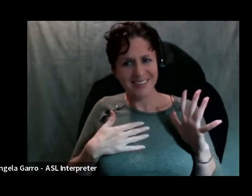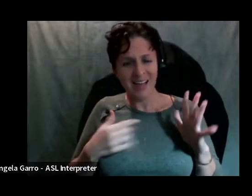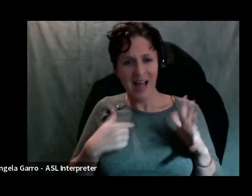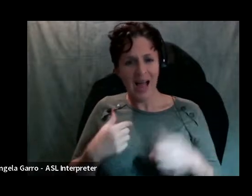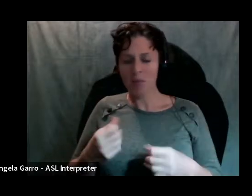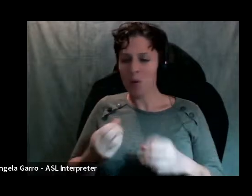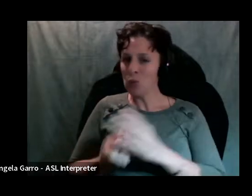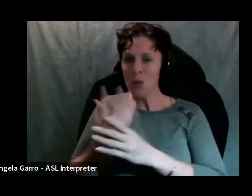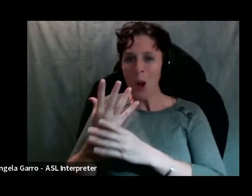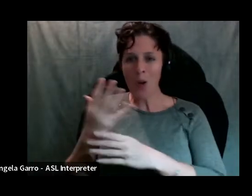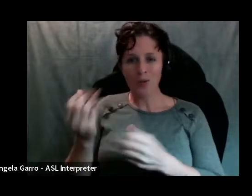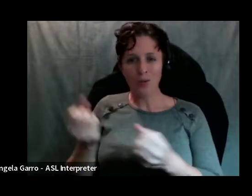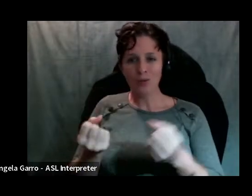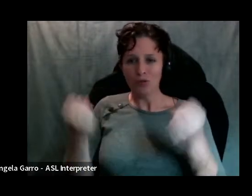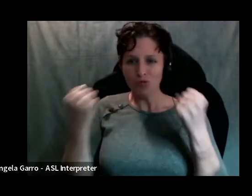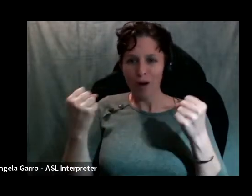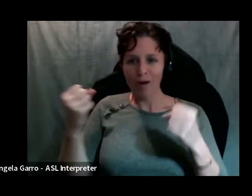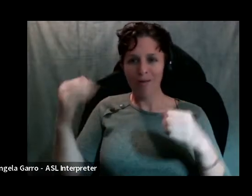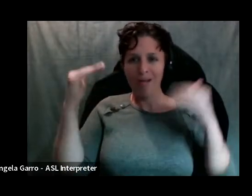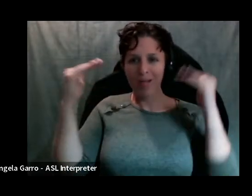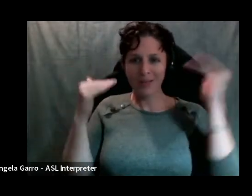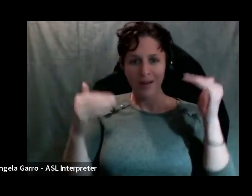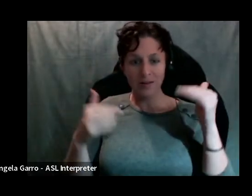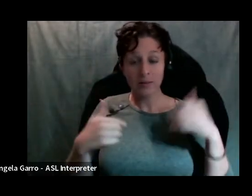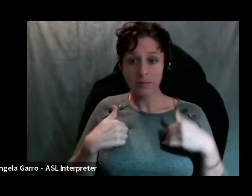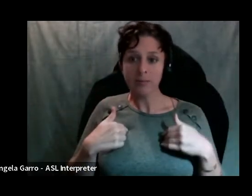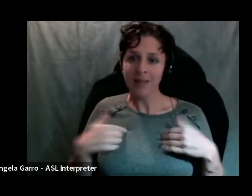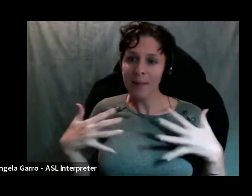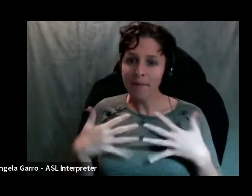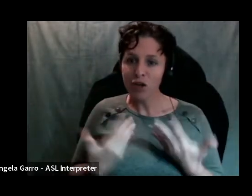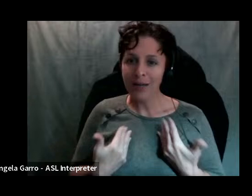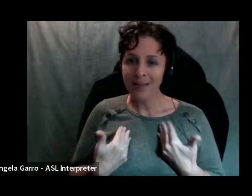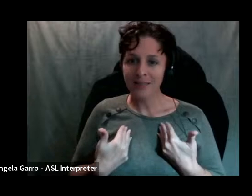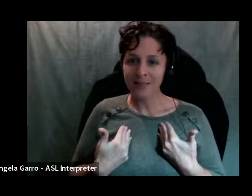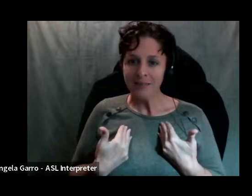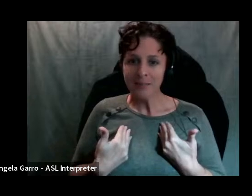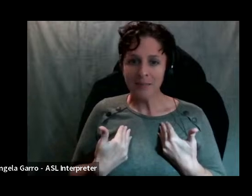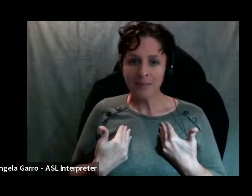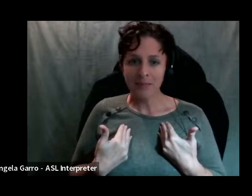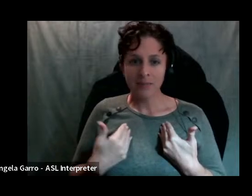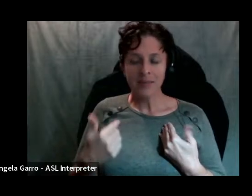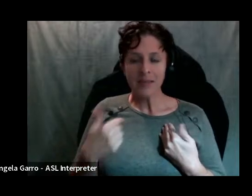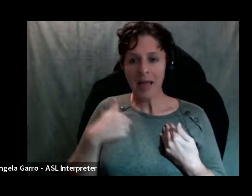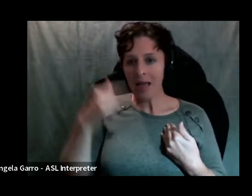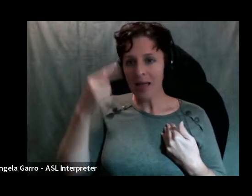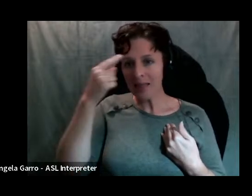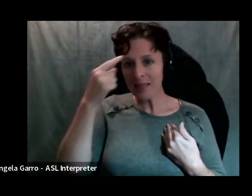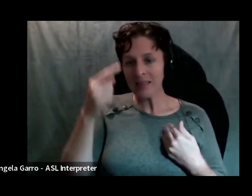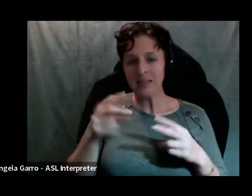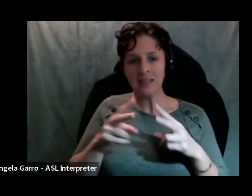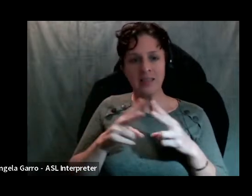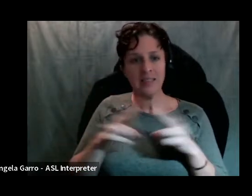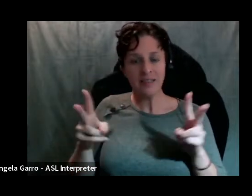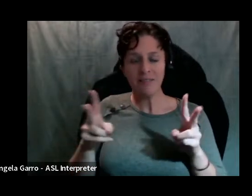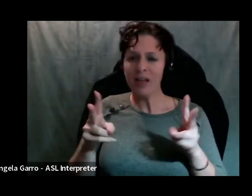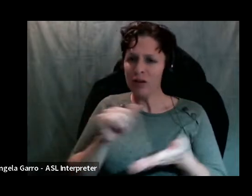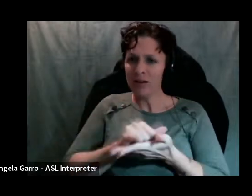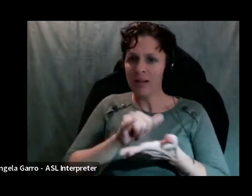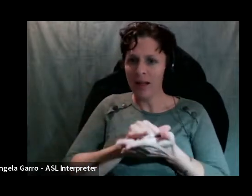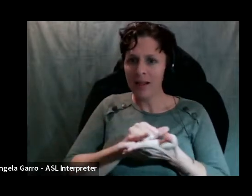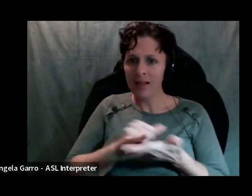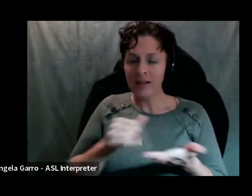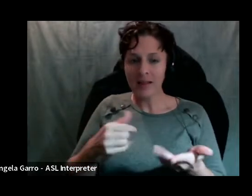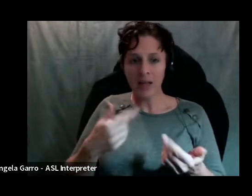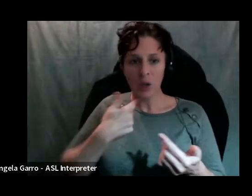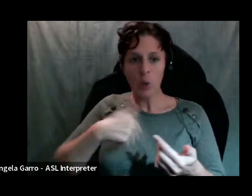adult. I'm afraid. And I think it's very, very likely that we'll